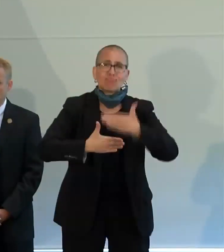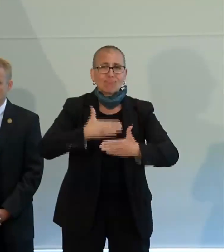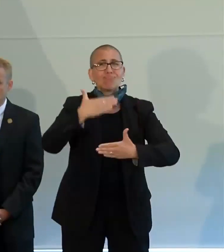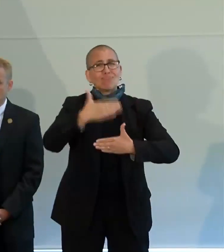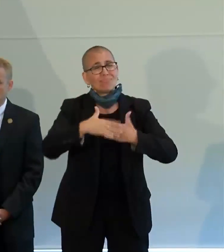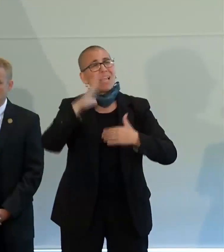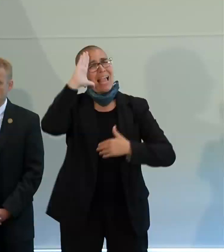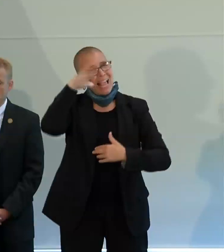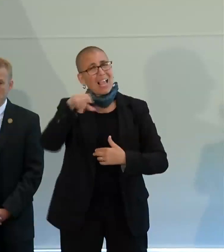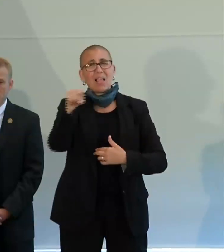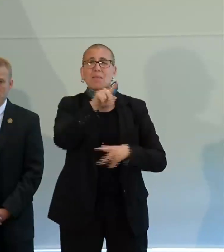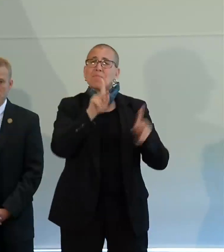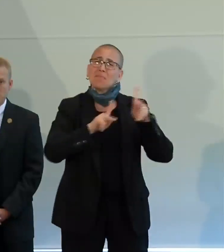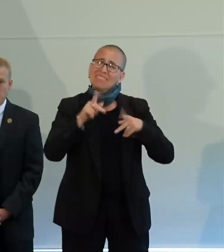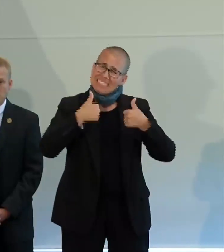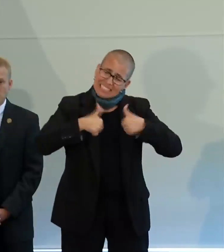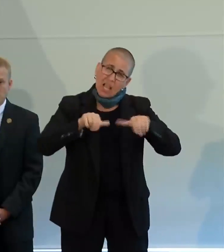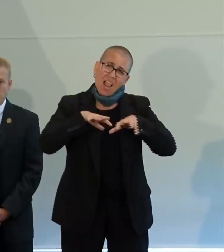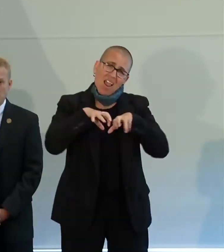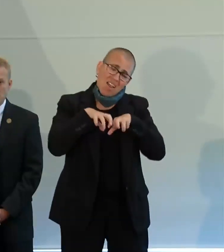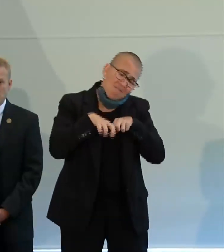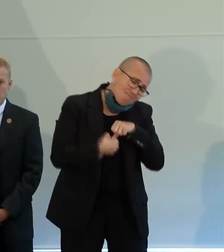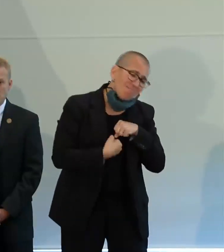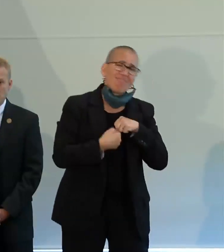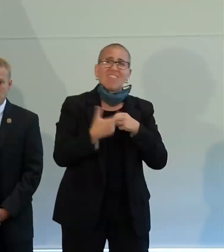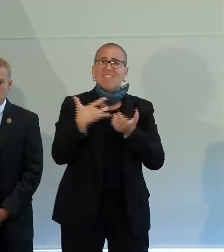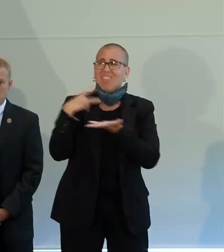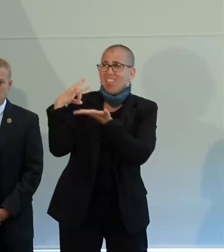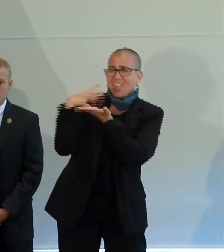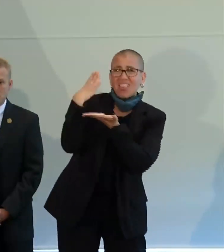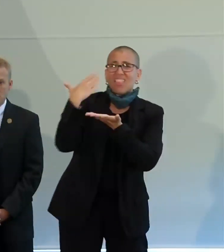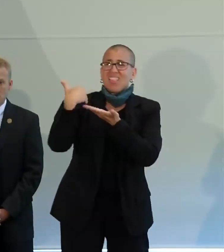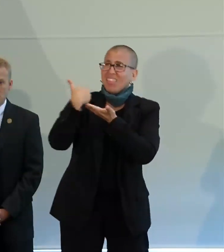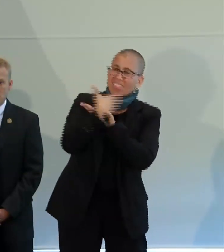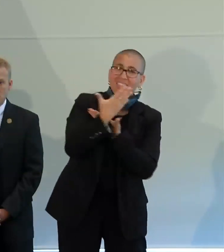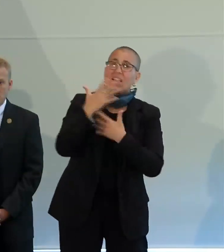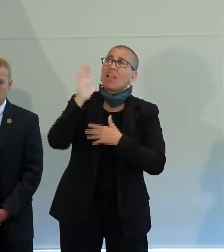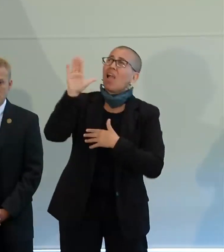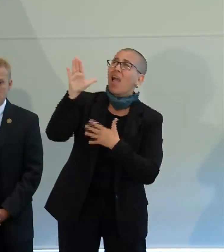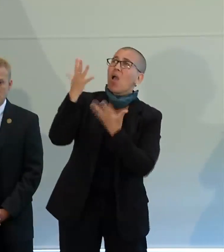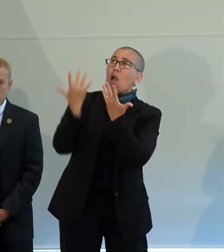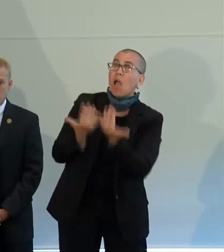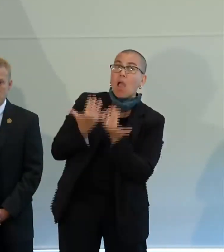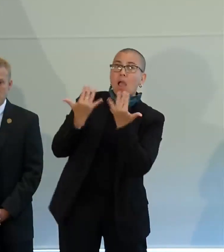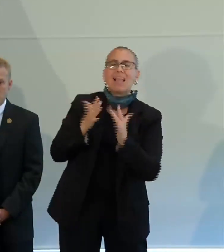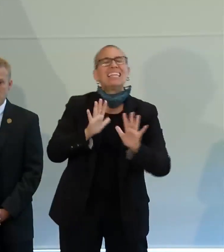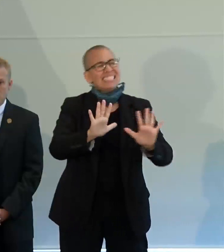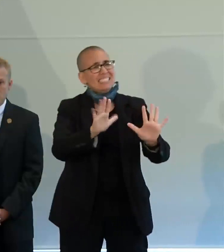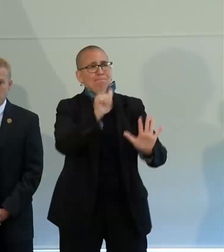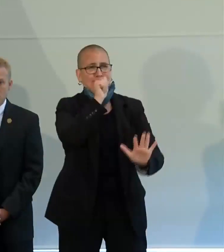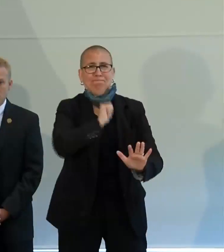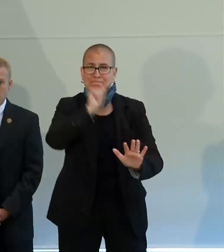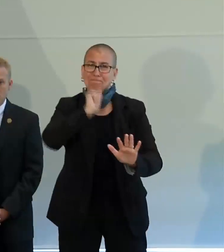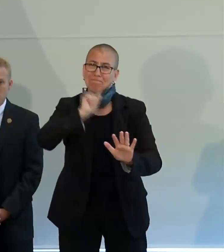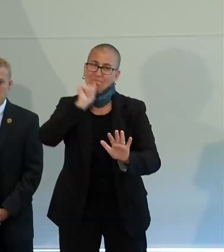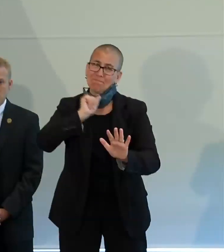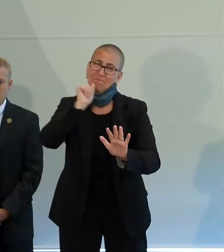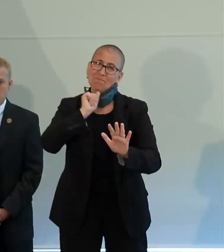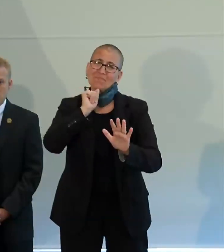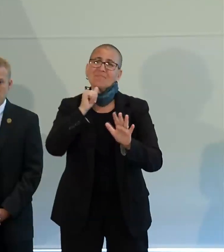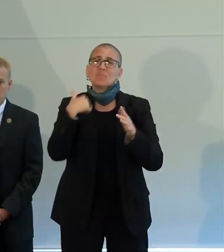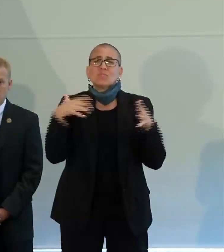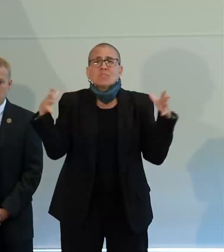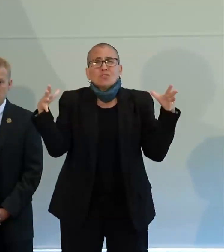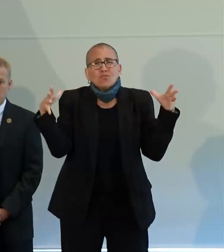centuries of injustice, to be patient. And yet, we did get that time. And together, a very